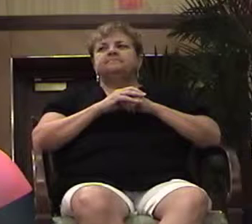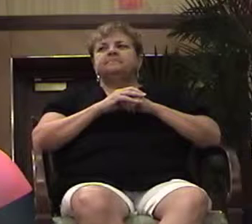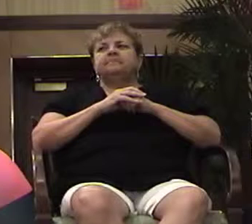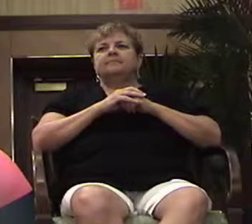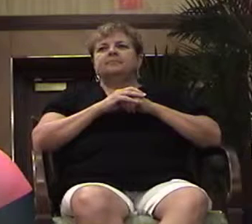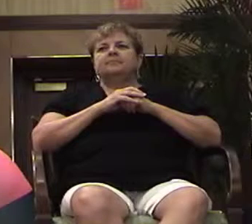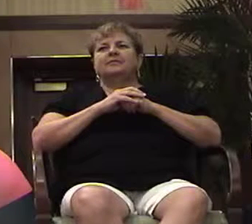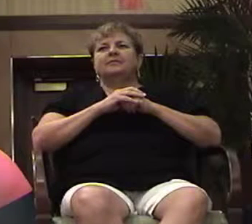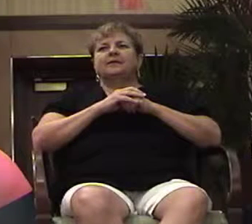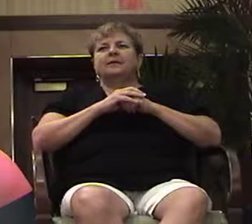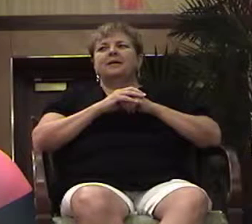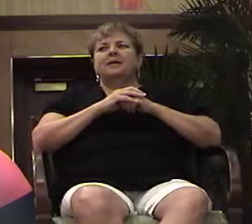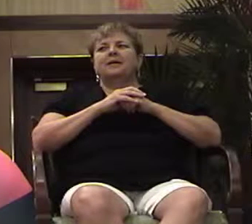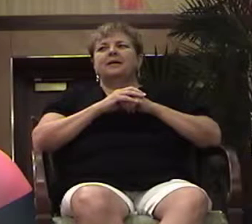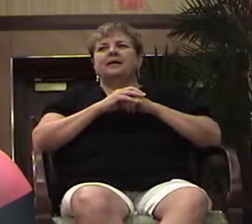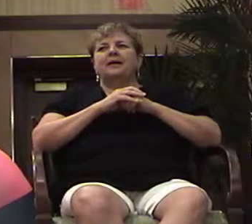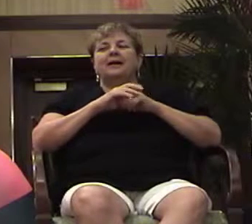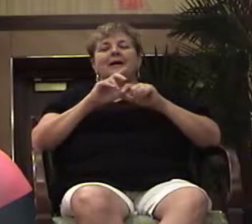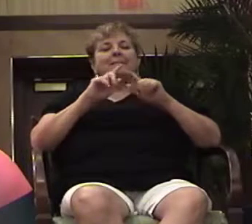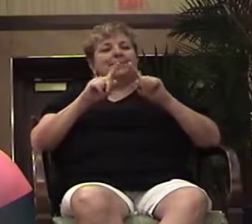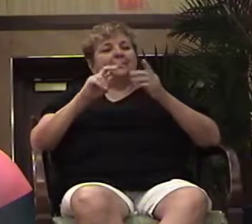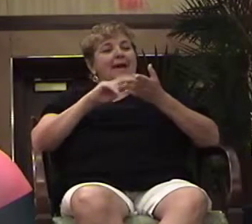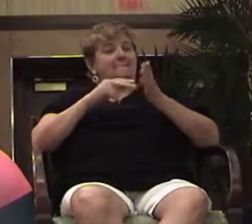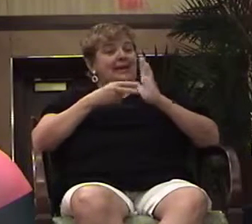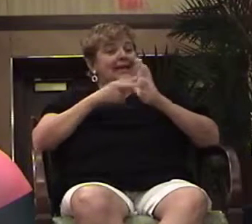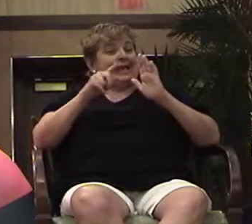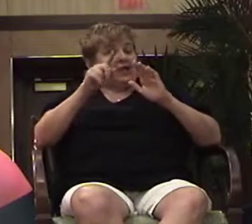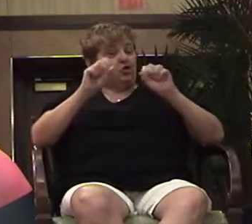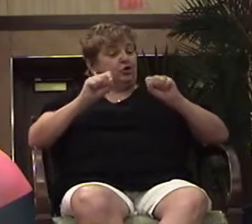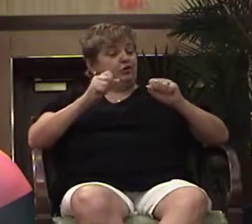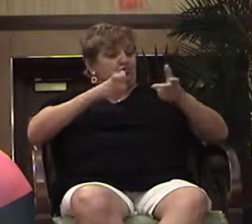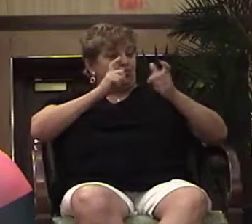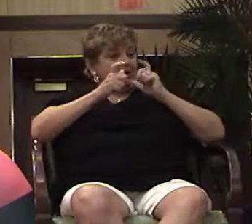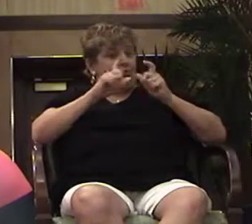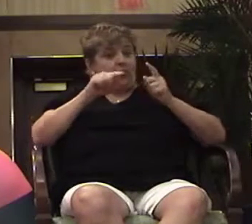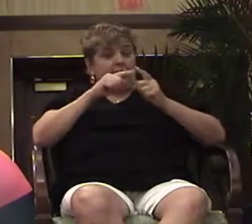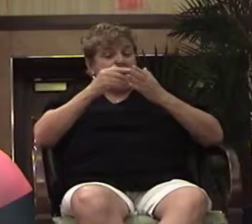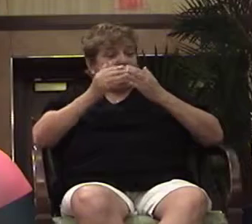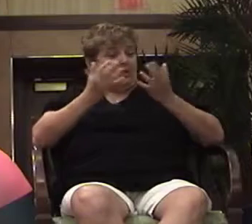life that he could drink when he wanted to, and the coal miners didn't care.